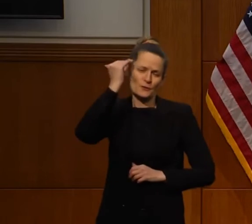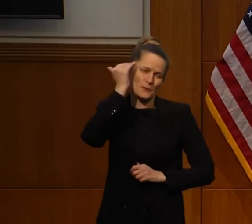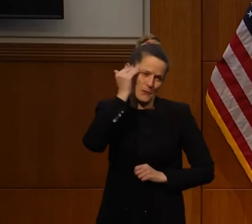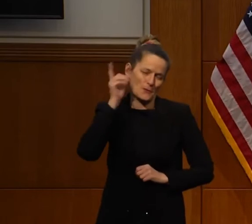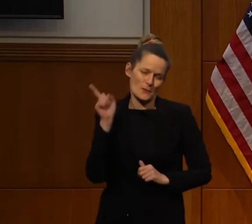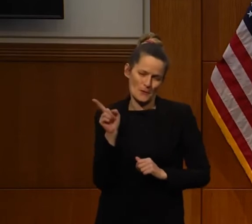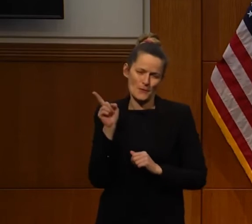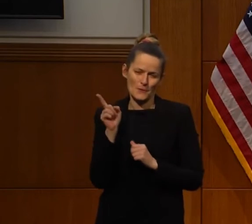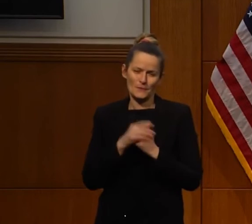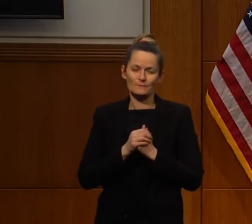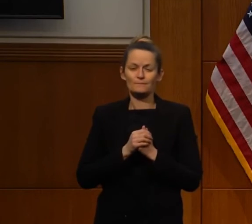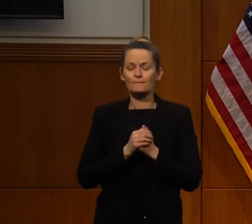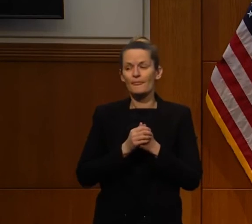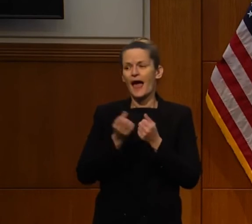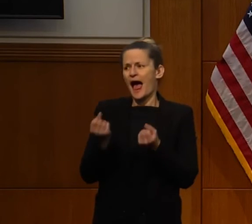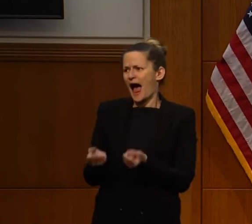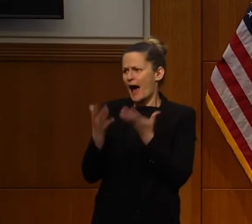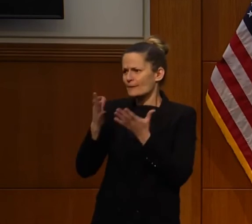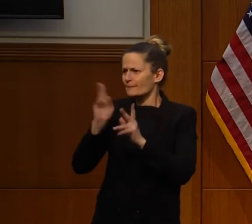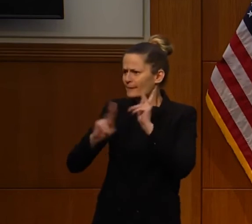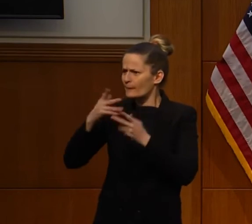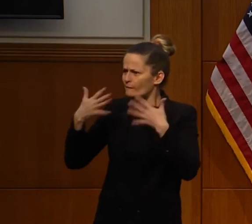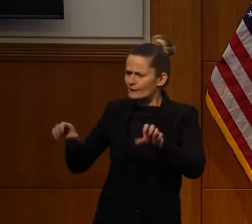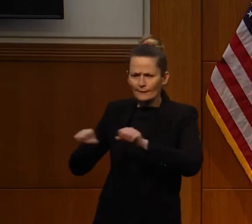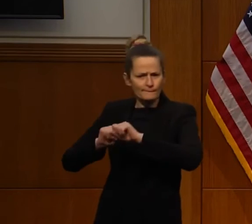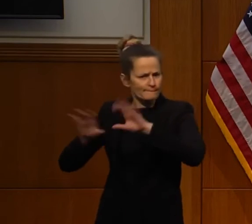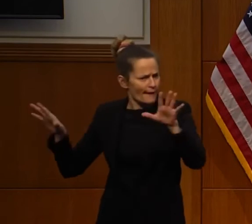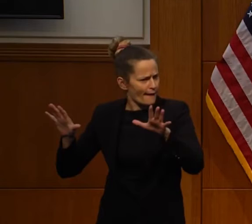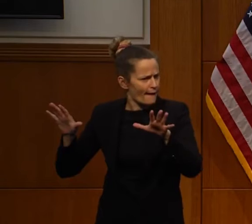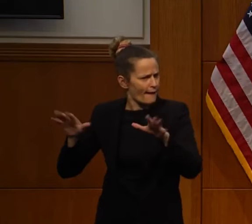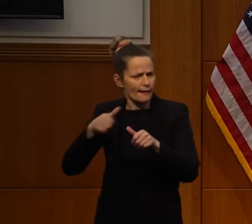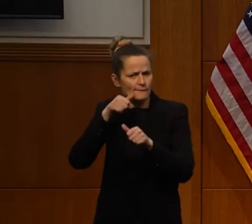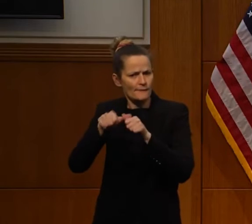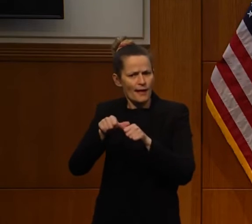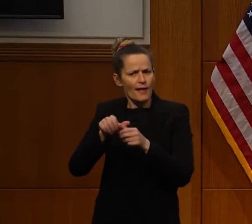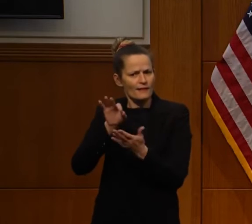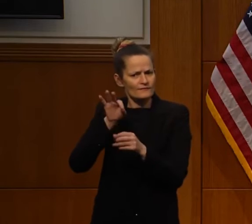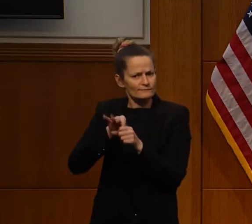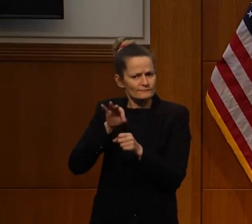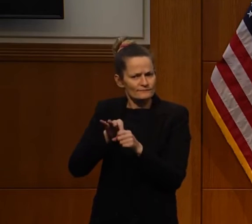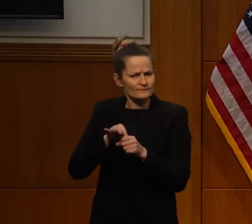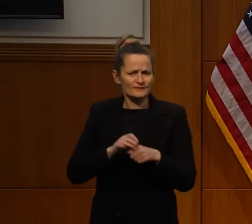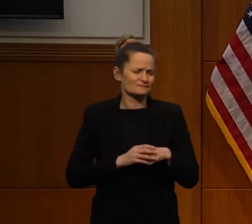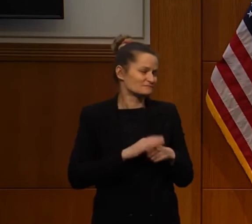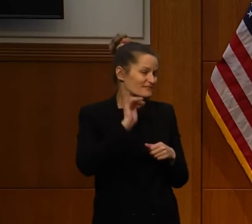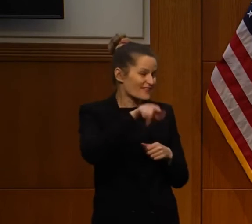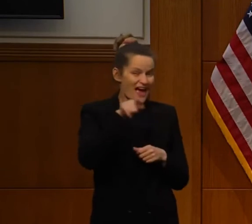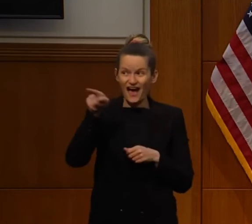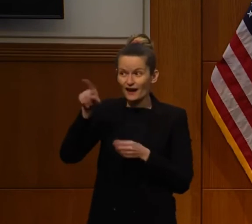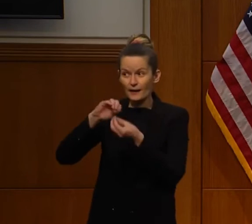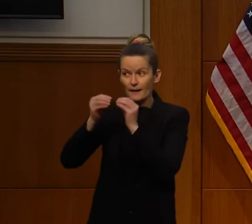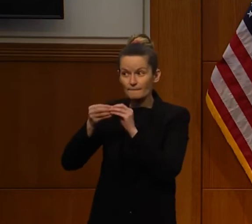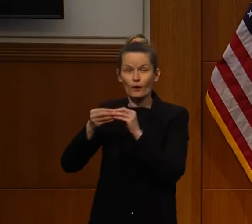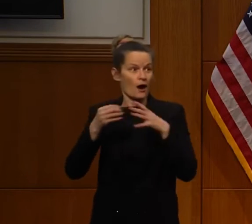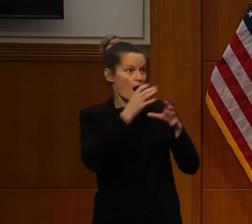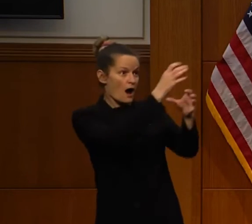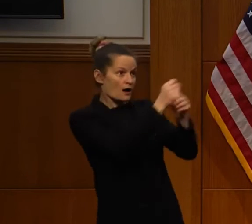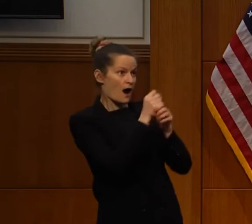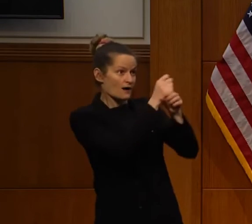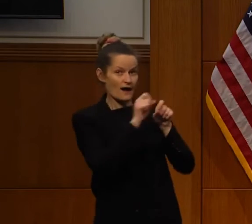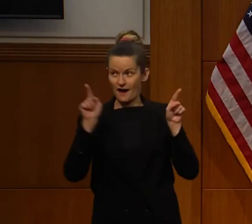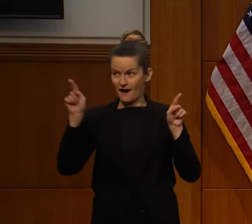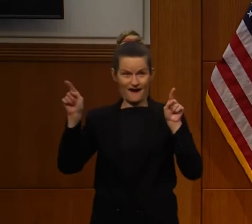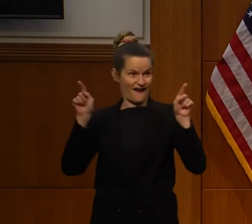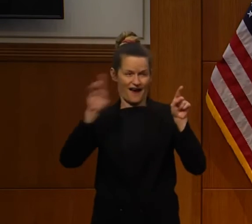and mailed back is not always the same, and it's not ever going to be the same, right? Not everybody's going to mail back their absentee ballot. Okay, thank you.